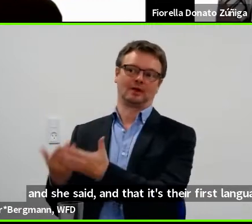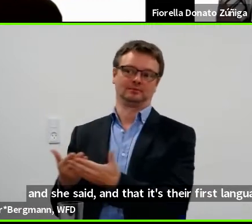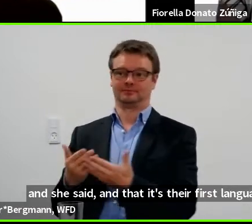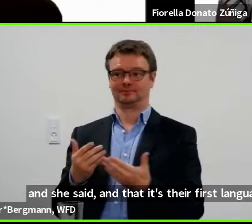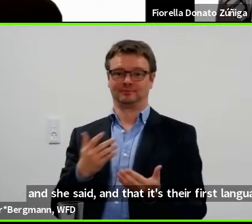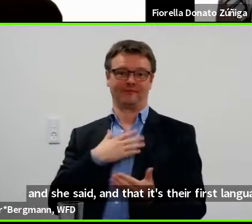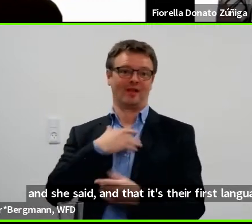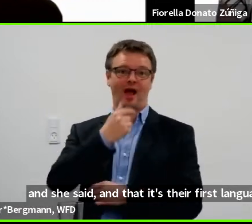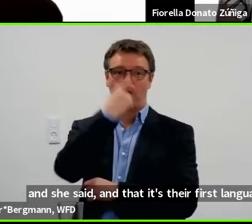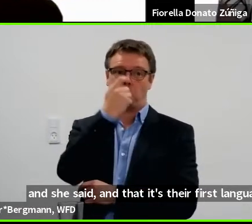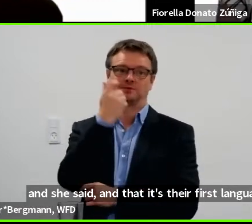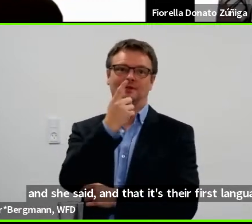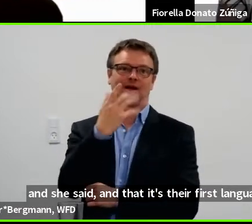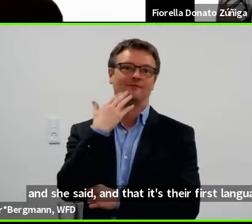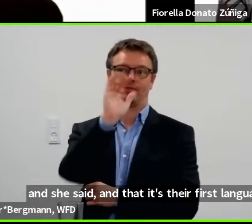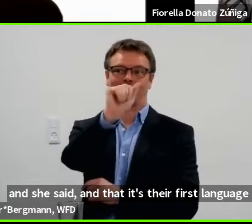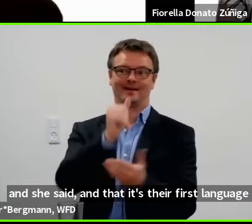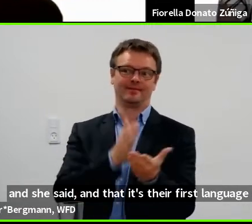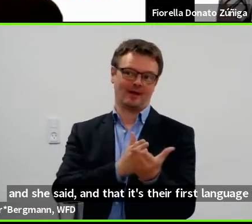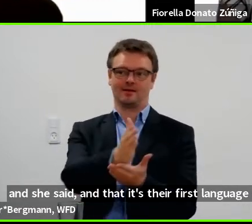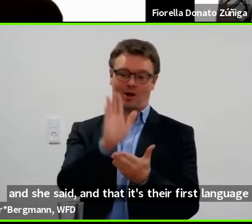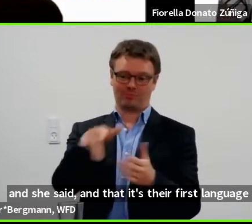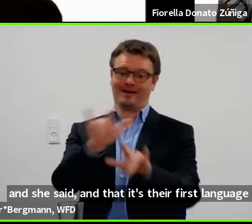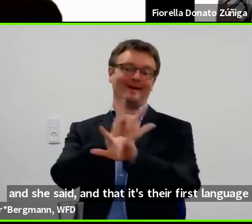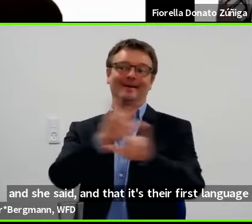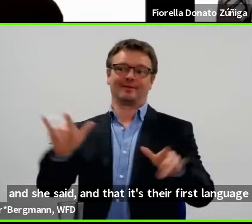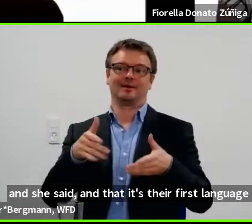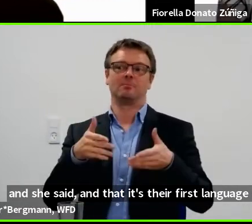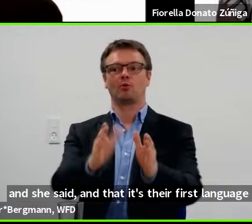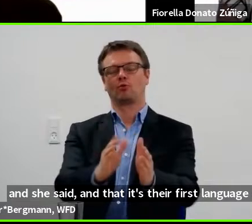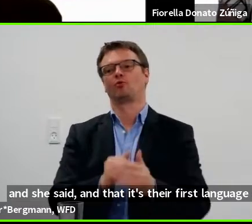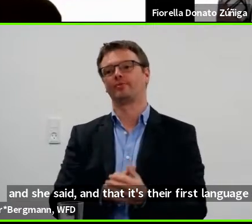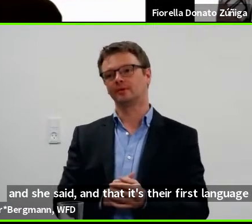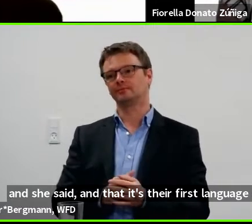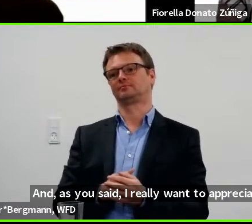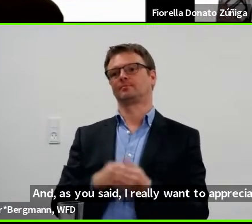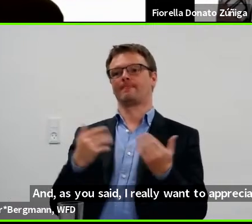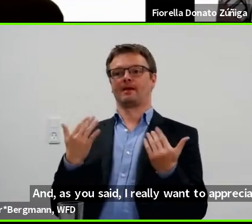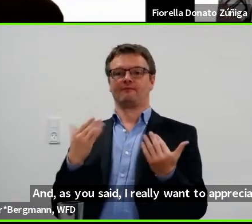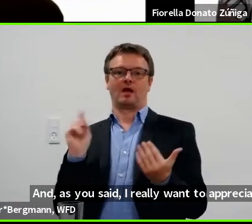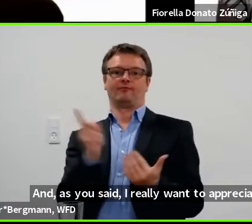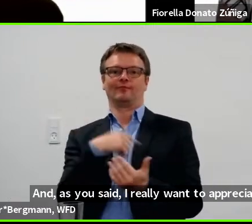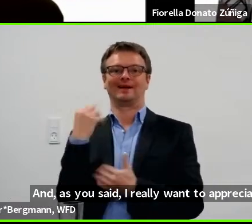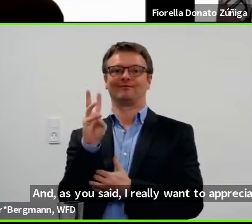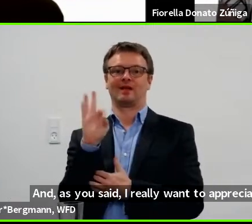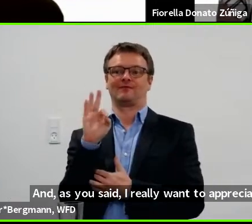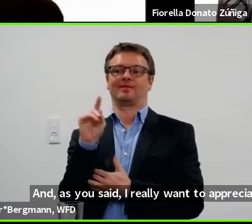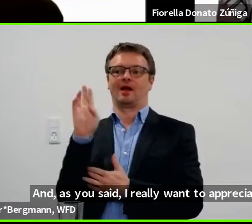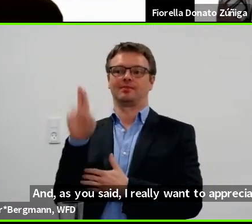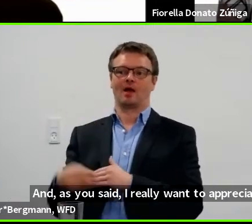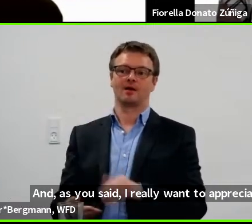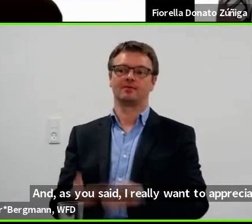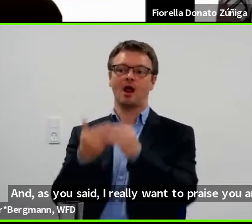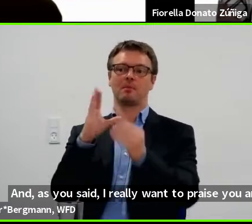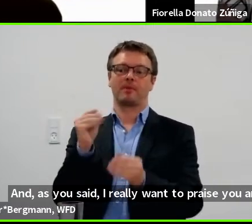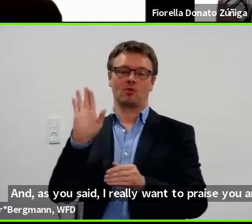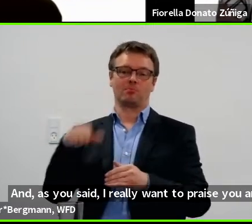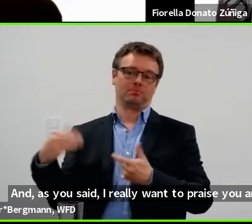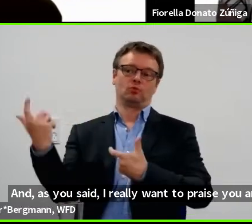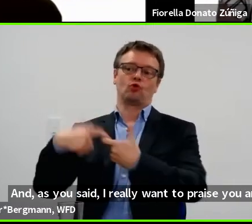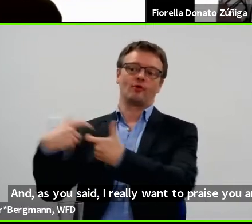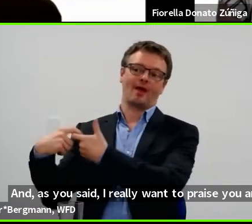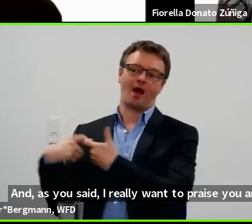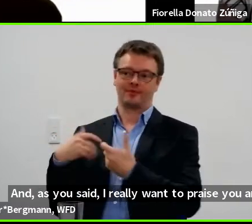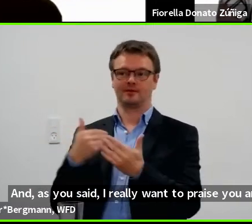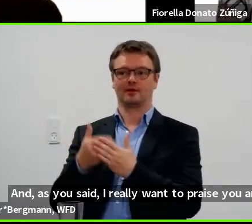language. So, and as you said, I really want to praise you and say that is the right way to do it, to engage